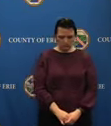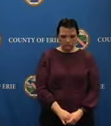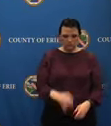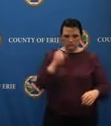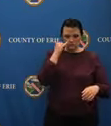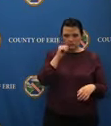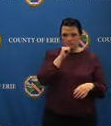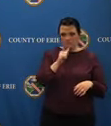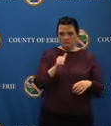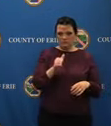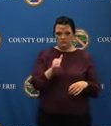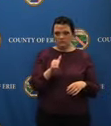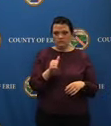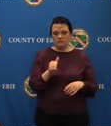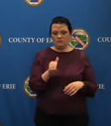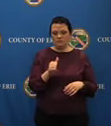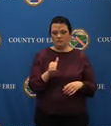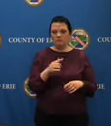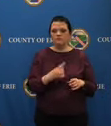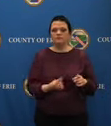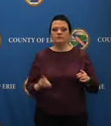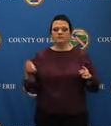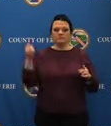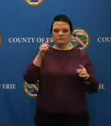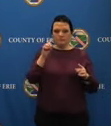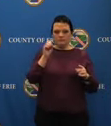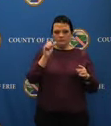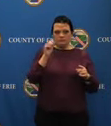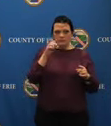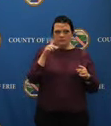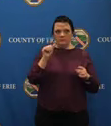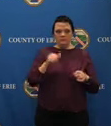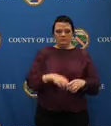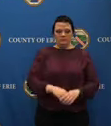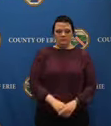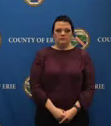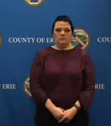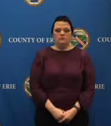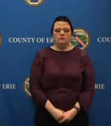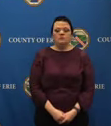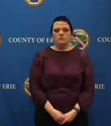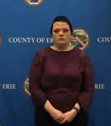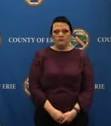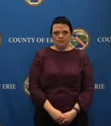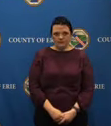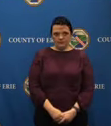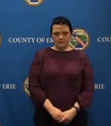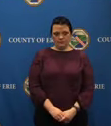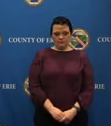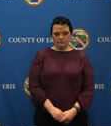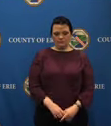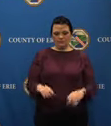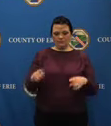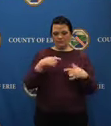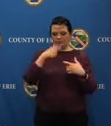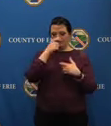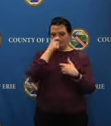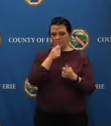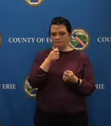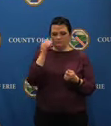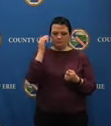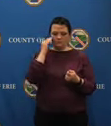If not, we'll go back to Sandra from the Buffalo News. Yes, hi. I'm interested to